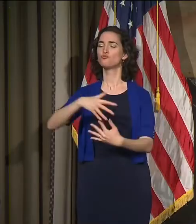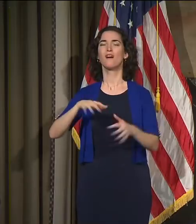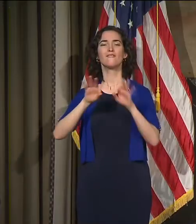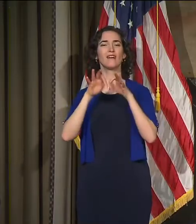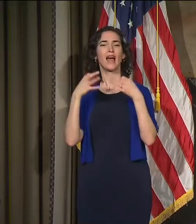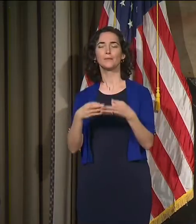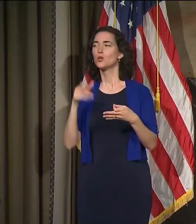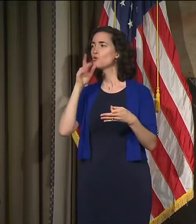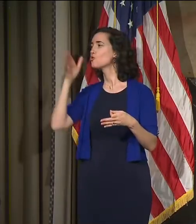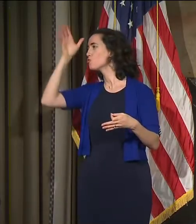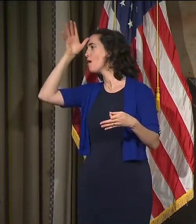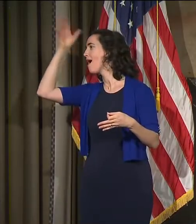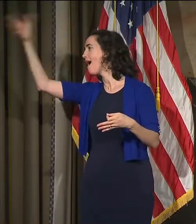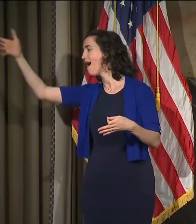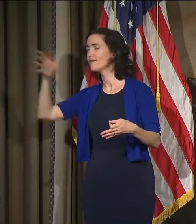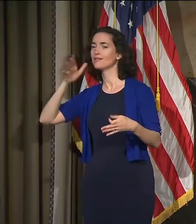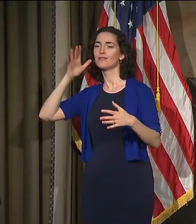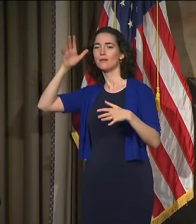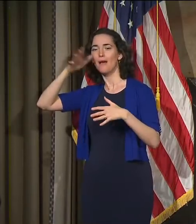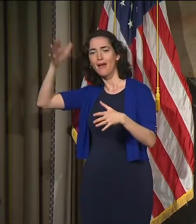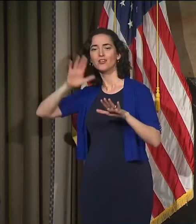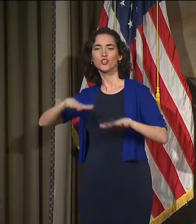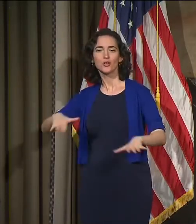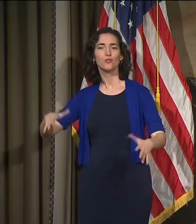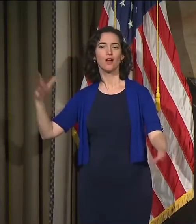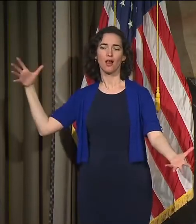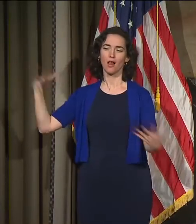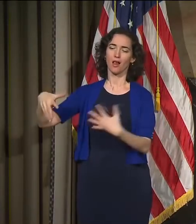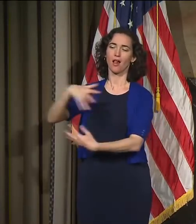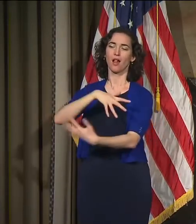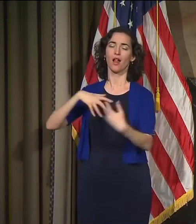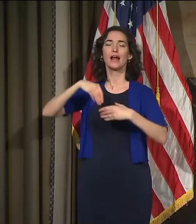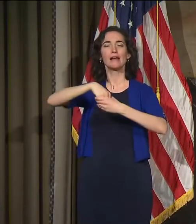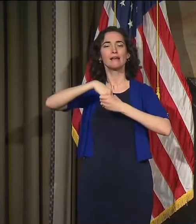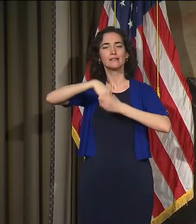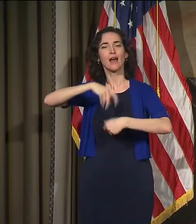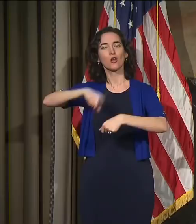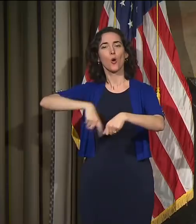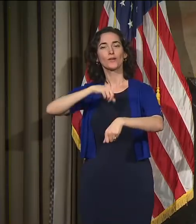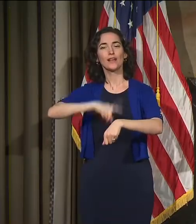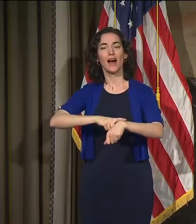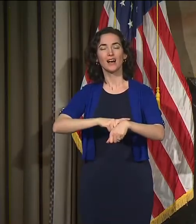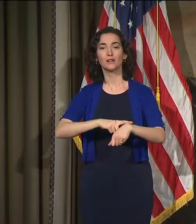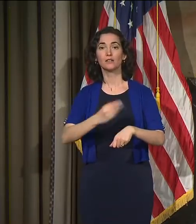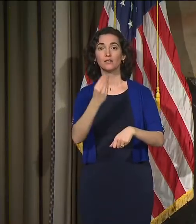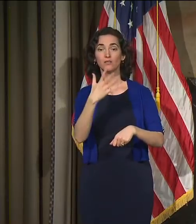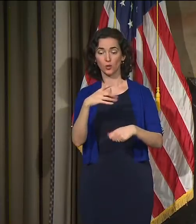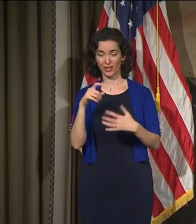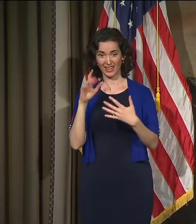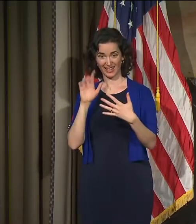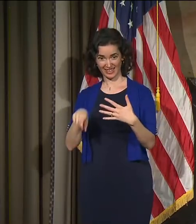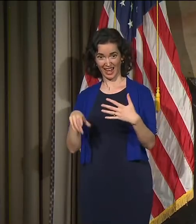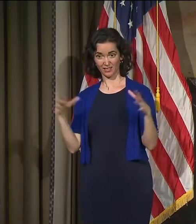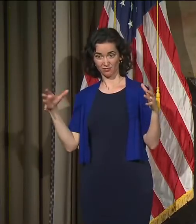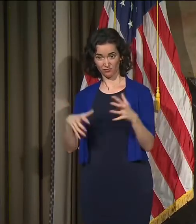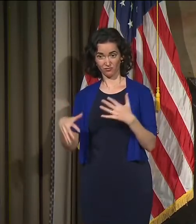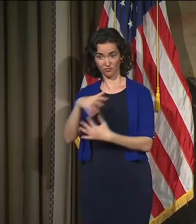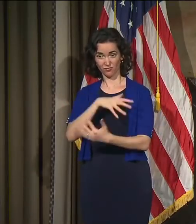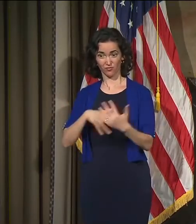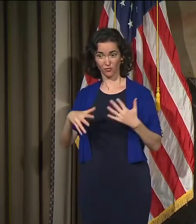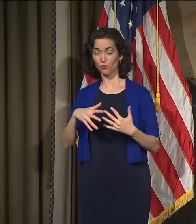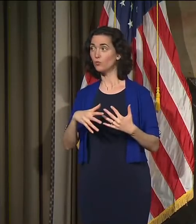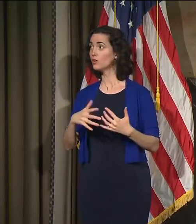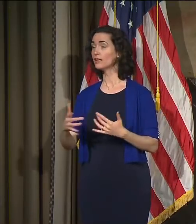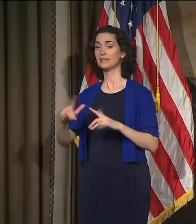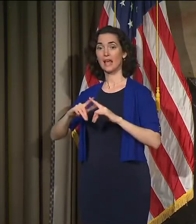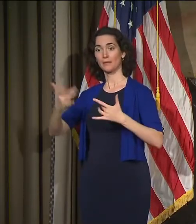multi-generational gatherings, indoors for extended periods of time. All of those things are extremely dangerous when you have a pandemic